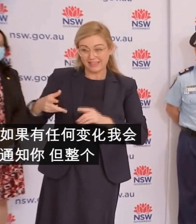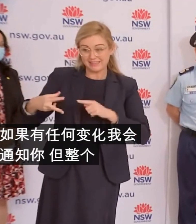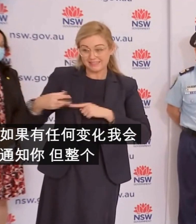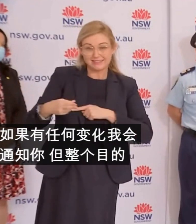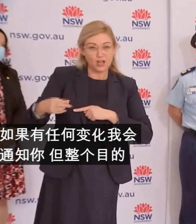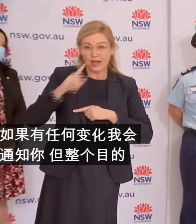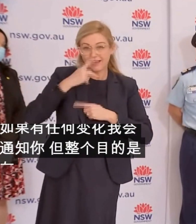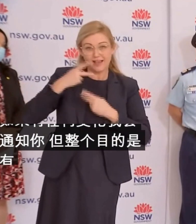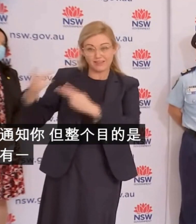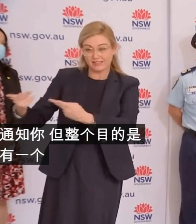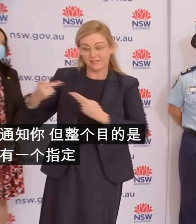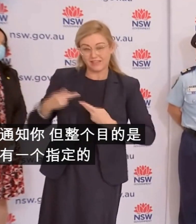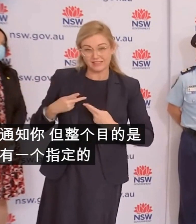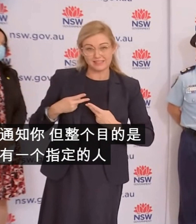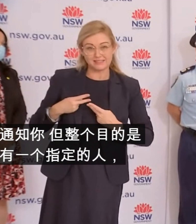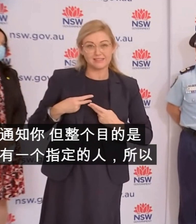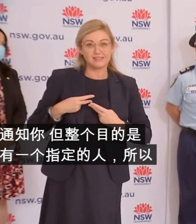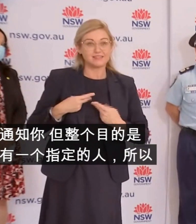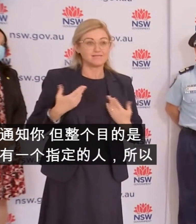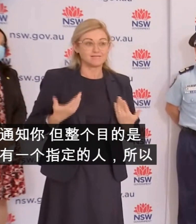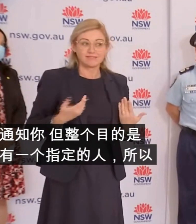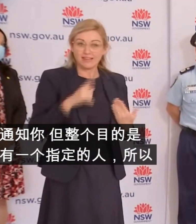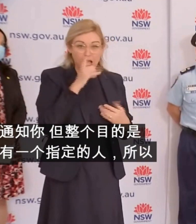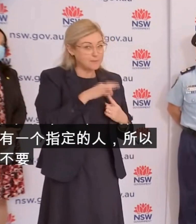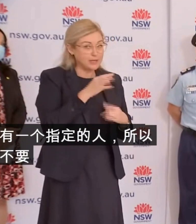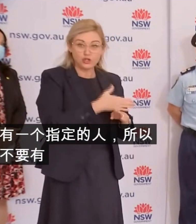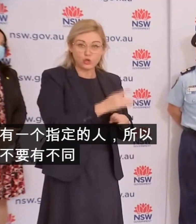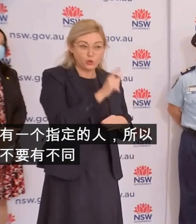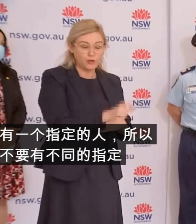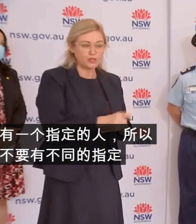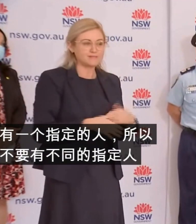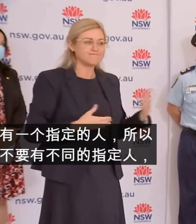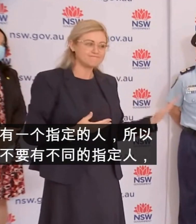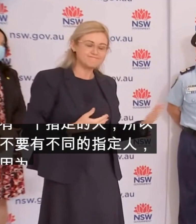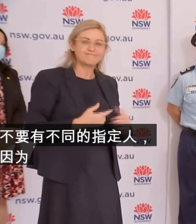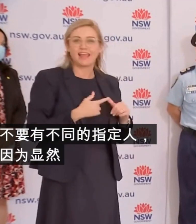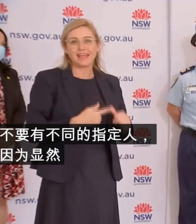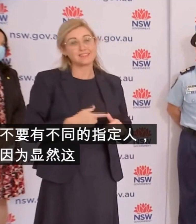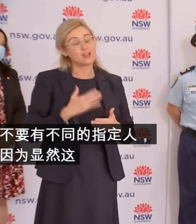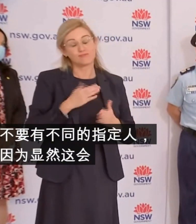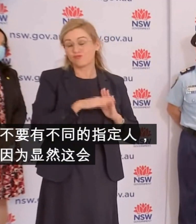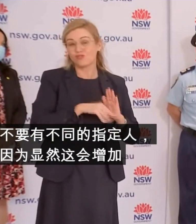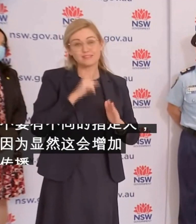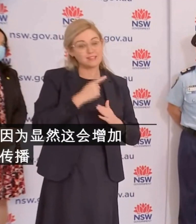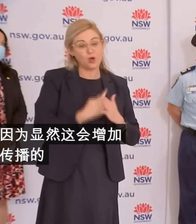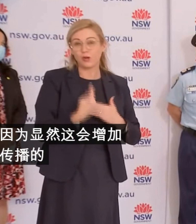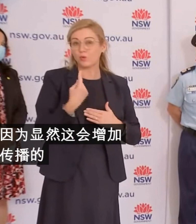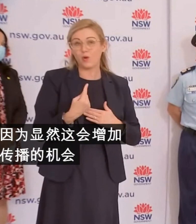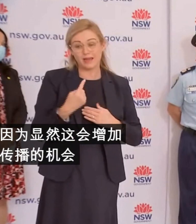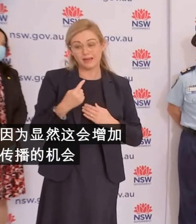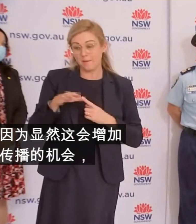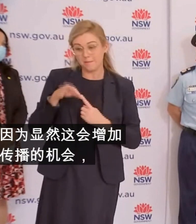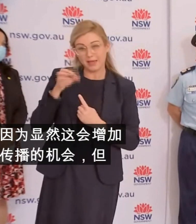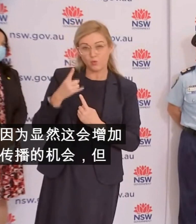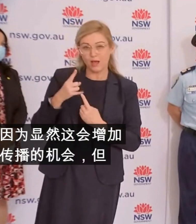you. But the whole purpose is to have the one designated person, so not to have different designated people, because obviously that increases the chances of the